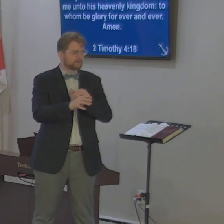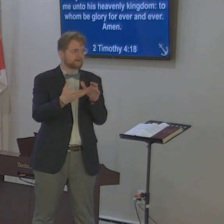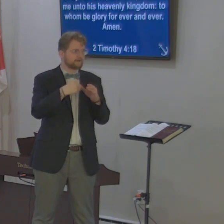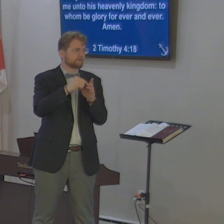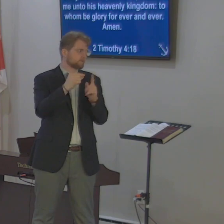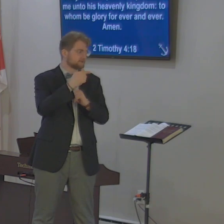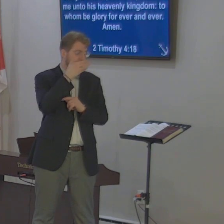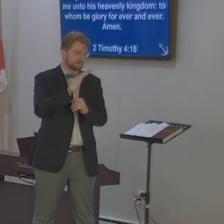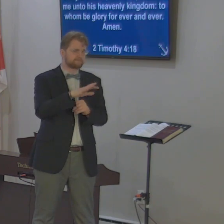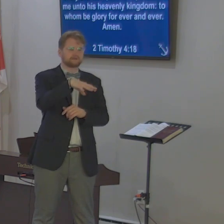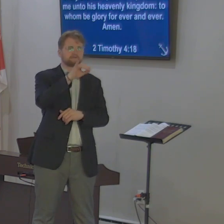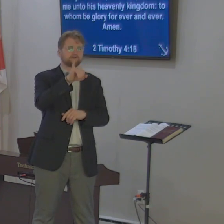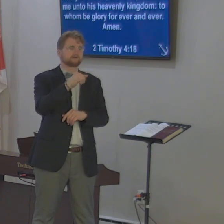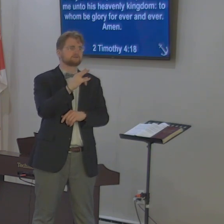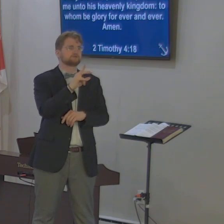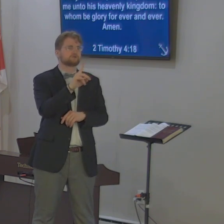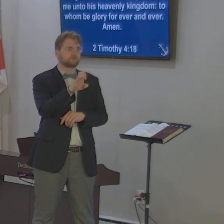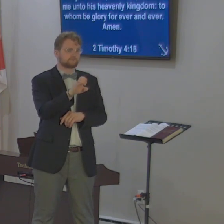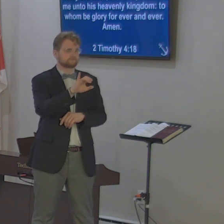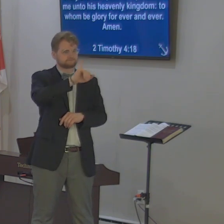Jude.